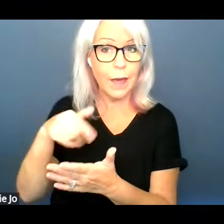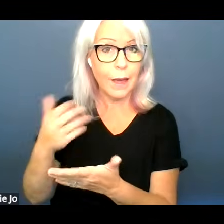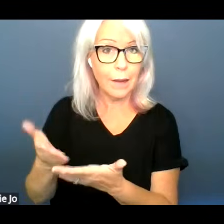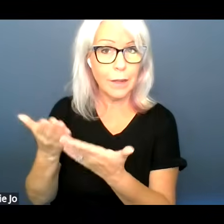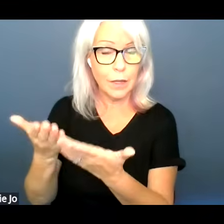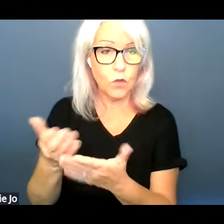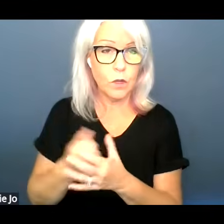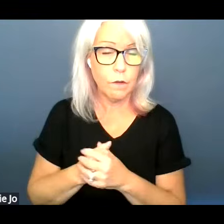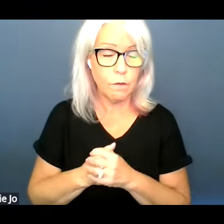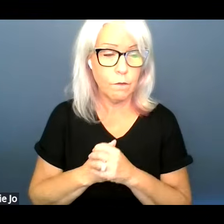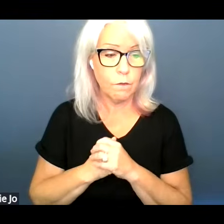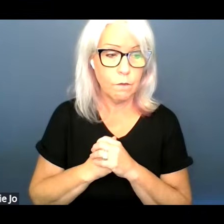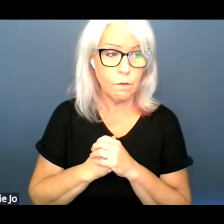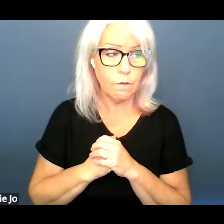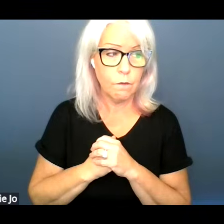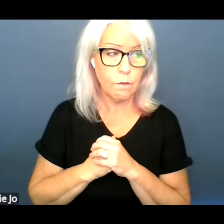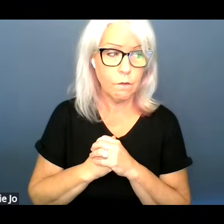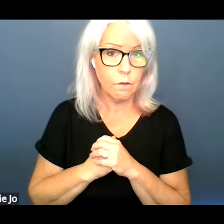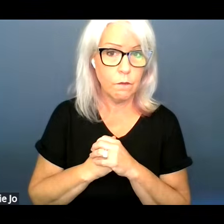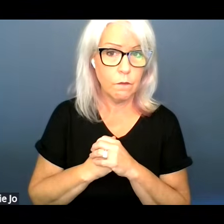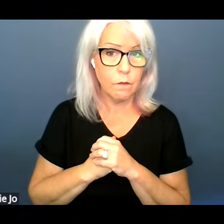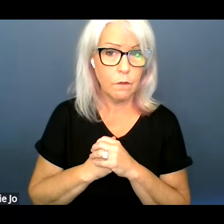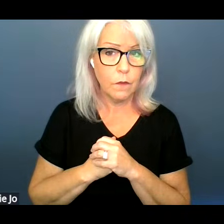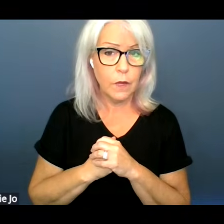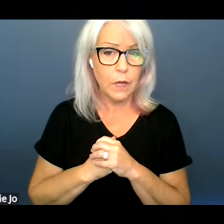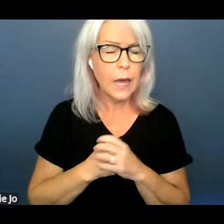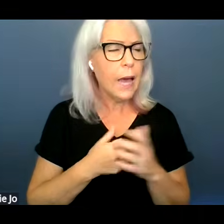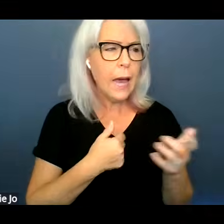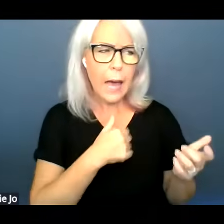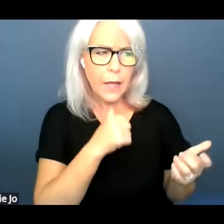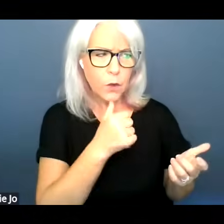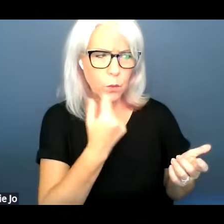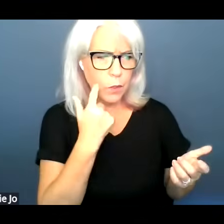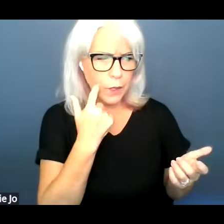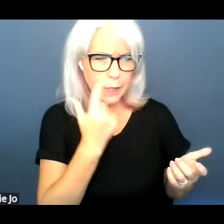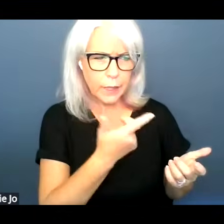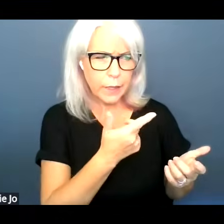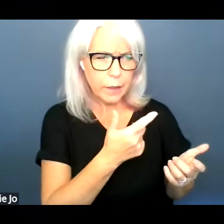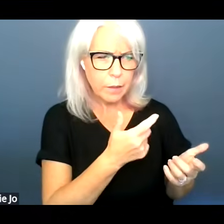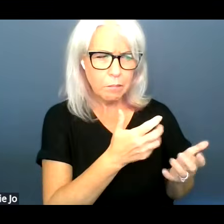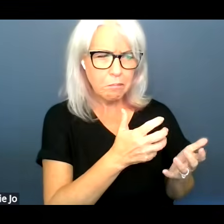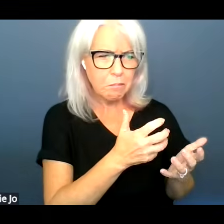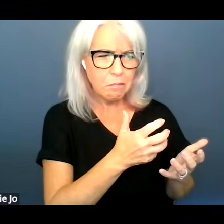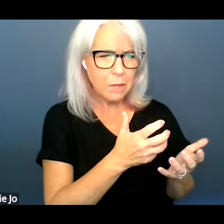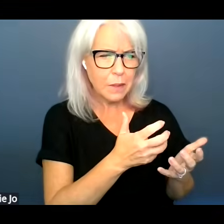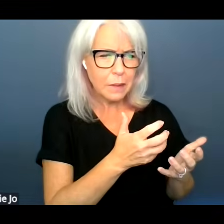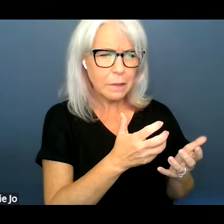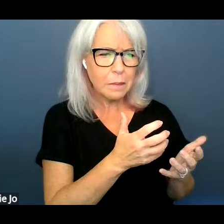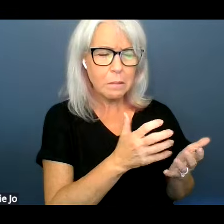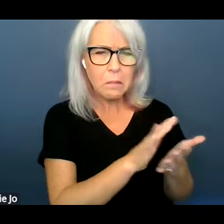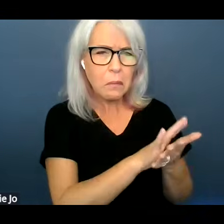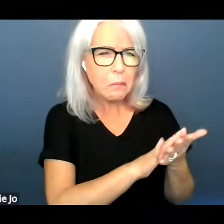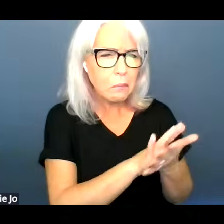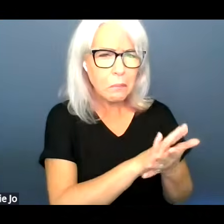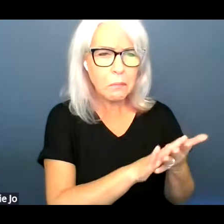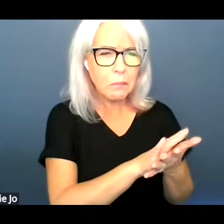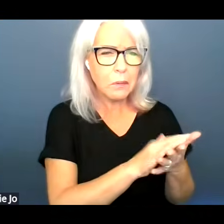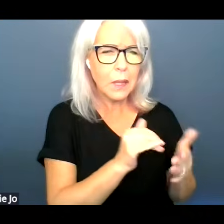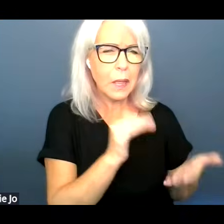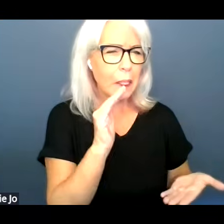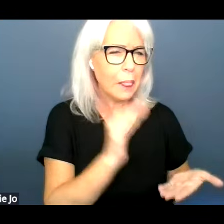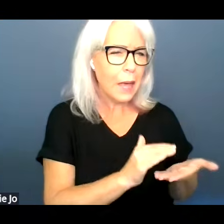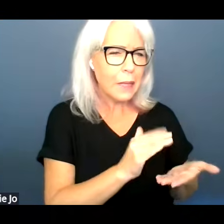And one that I don't think it takes needs away the to importance be- of the initiative. I think it simply is a more logical way to